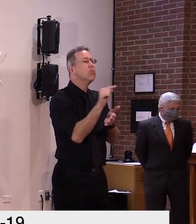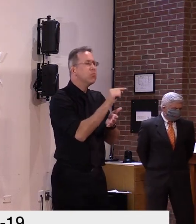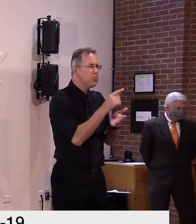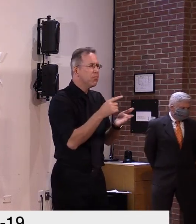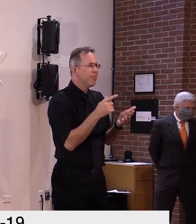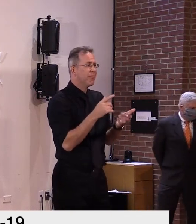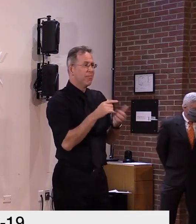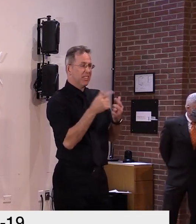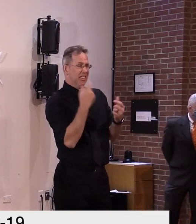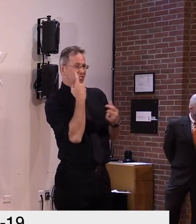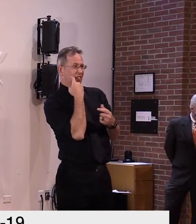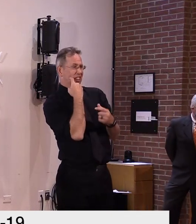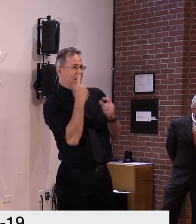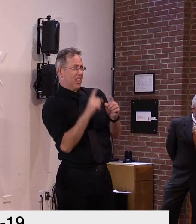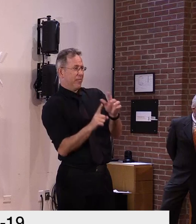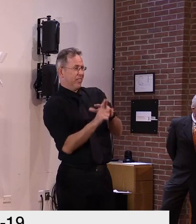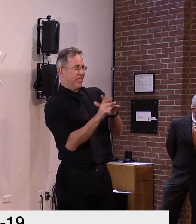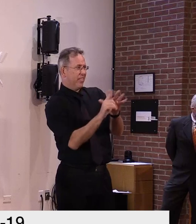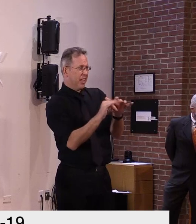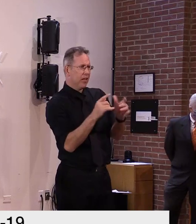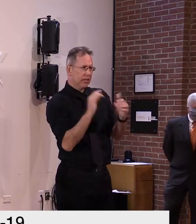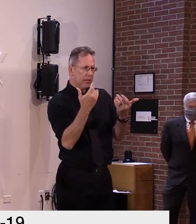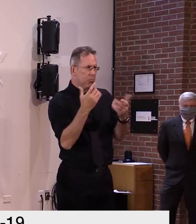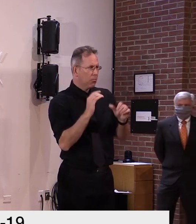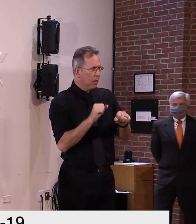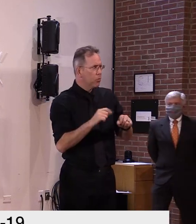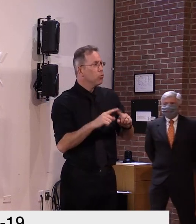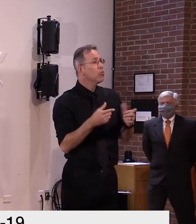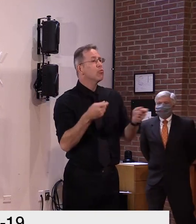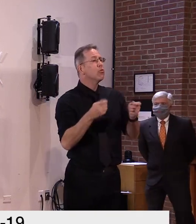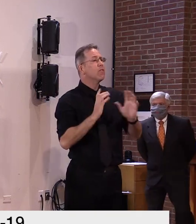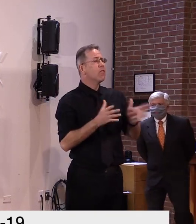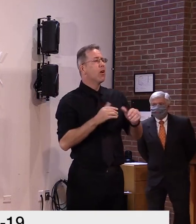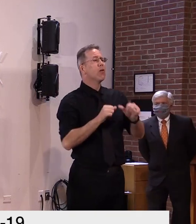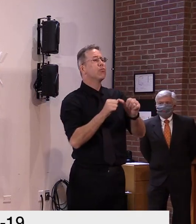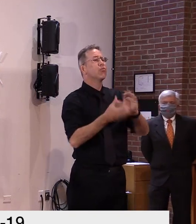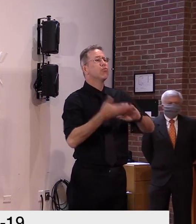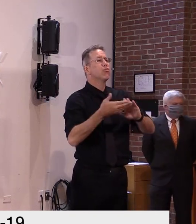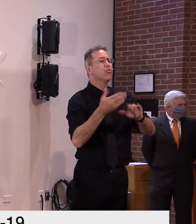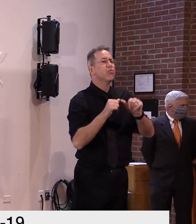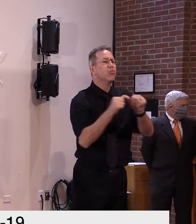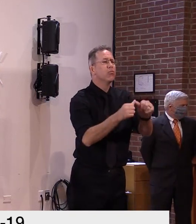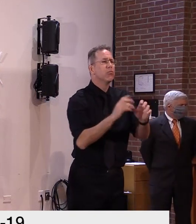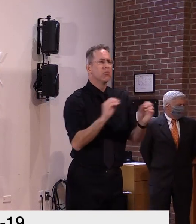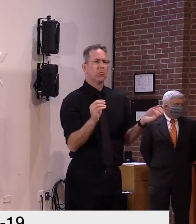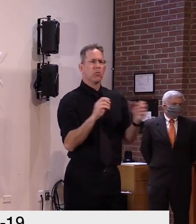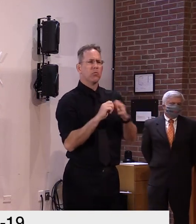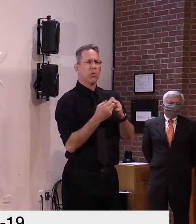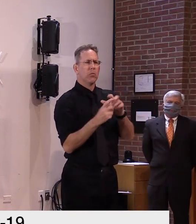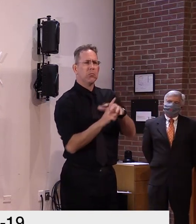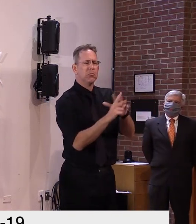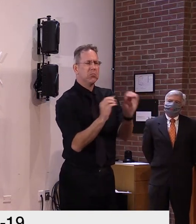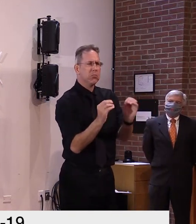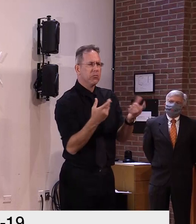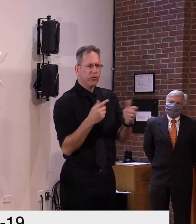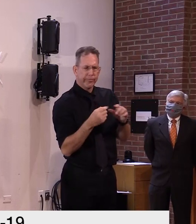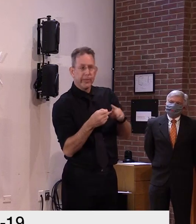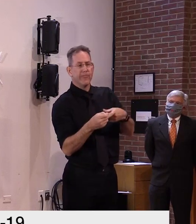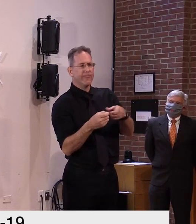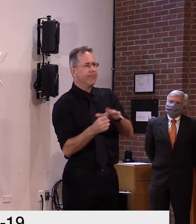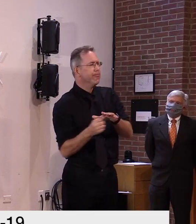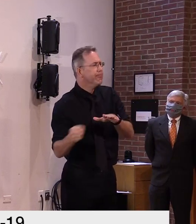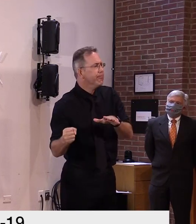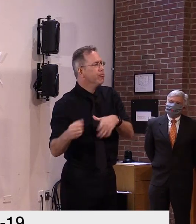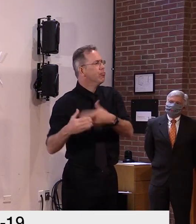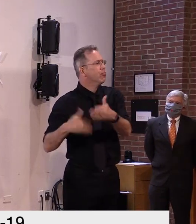discussing, have all been able to continue operations per usual. And so far, we have not seen